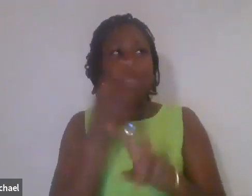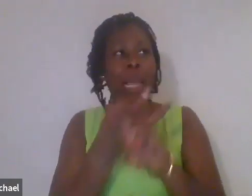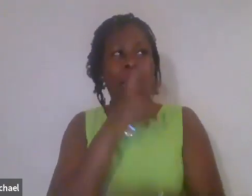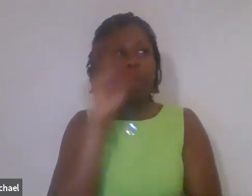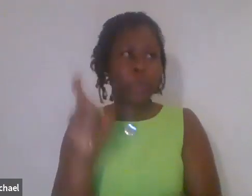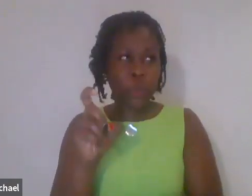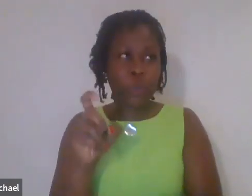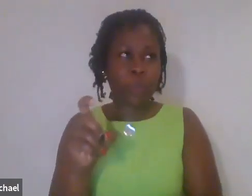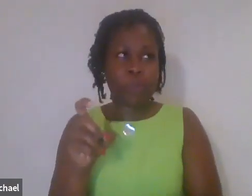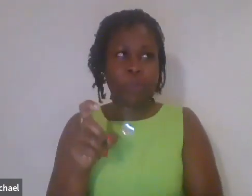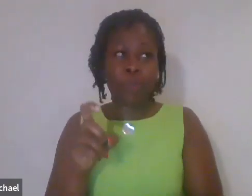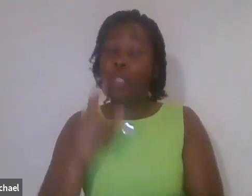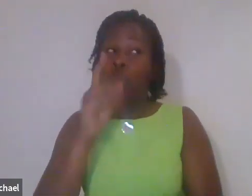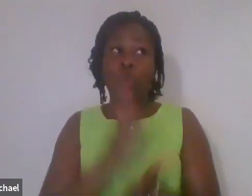That's a little bit hard question.